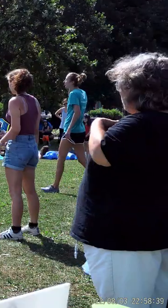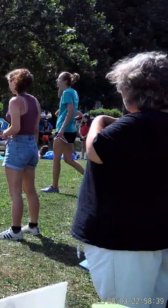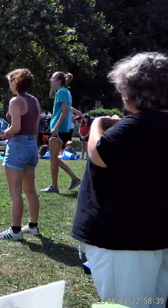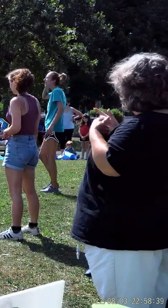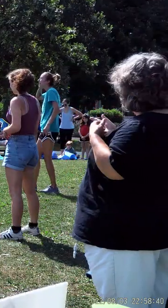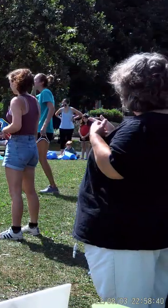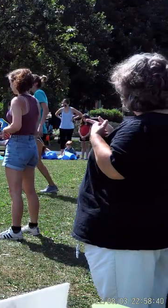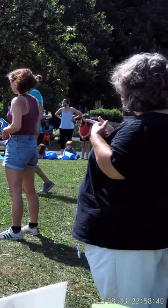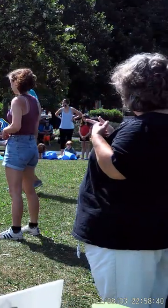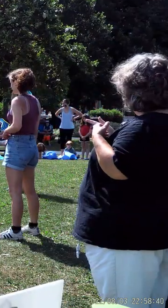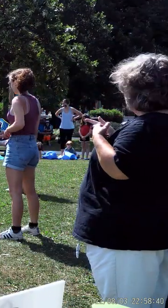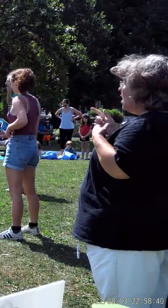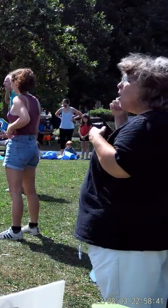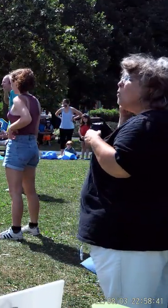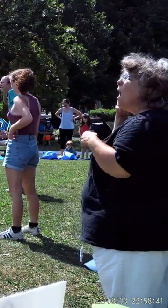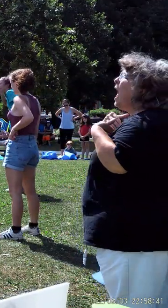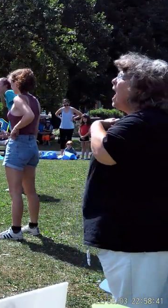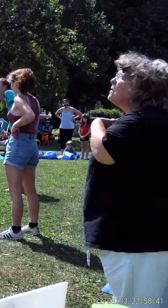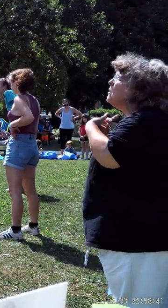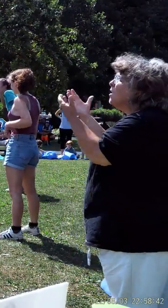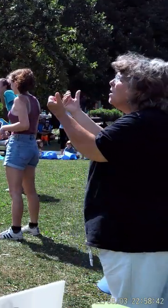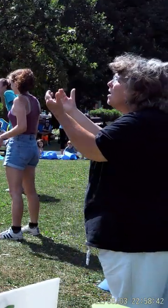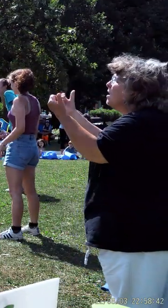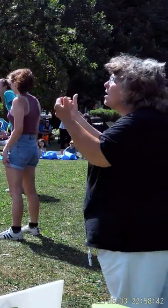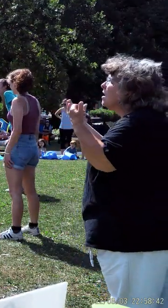hear you yell out a favorite animal.